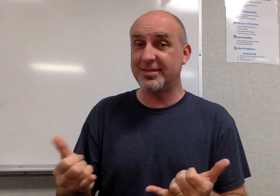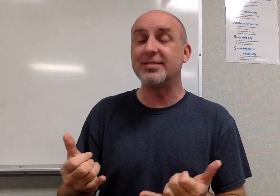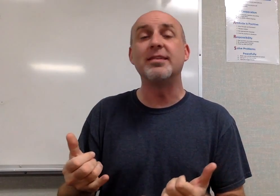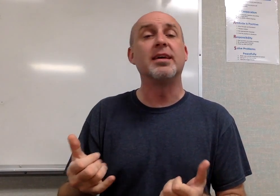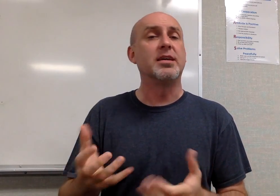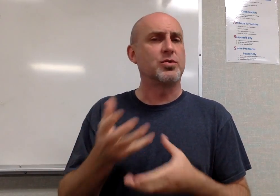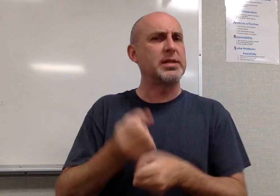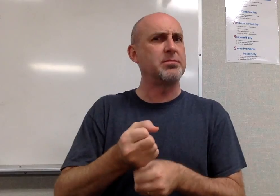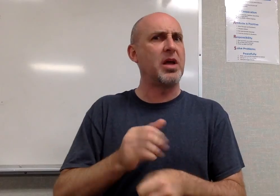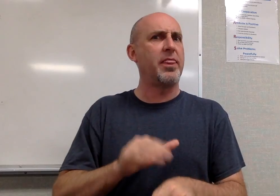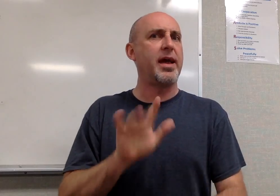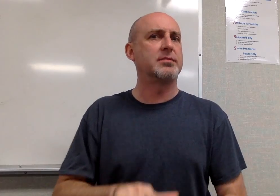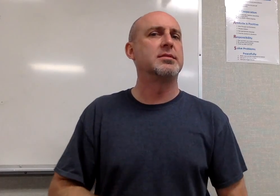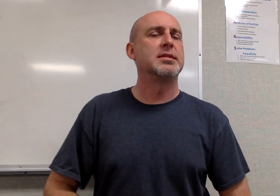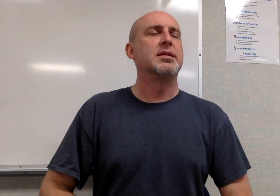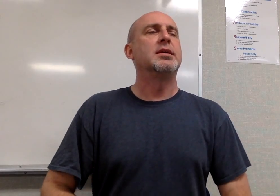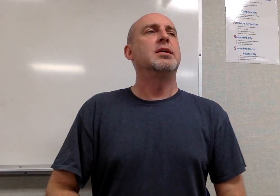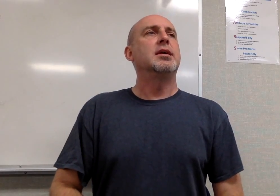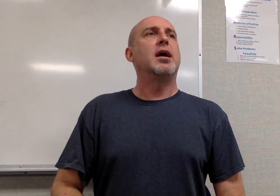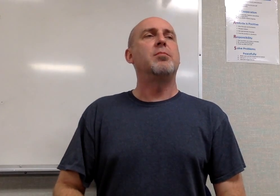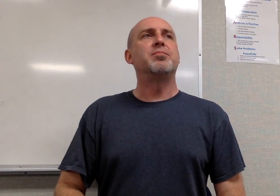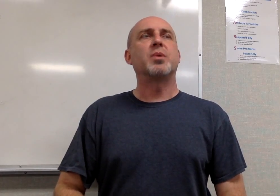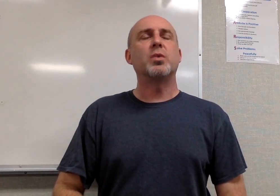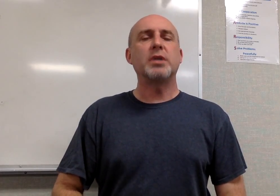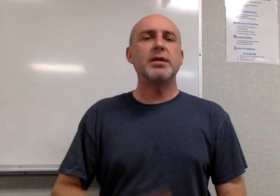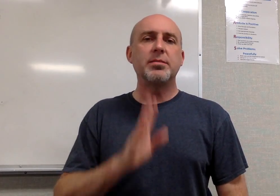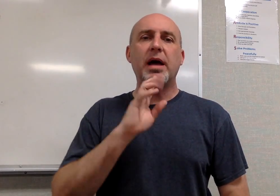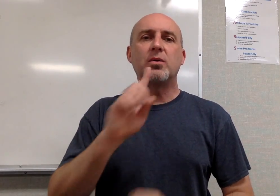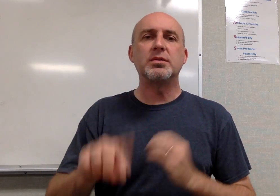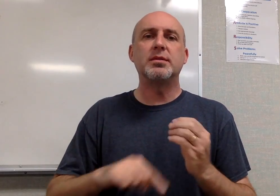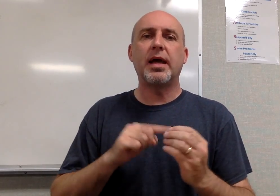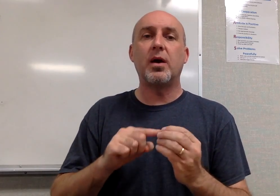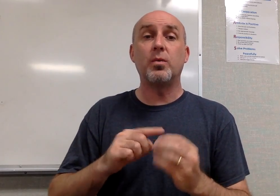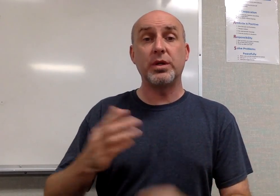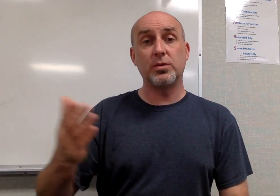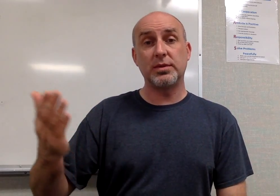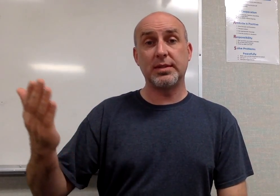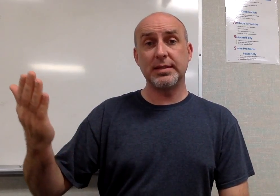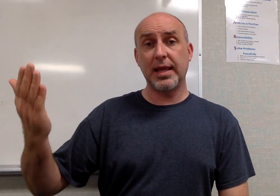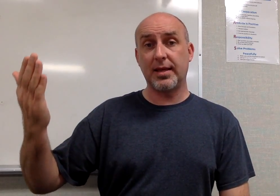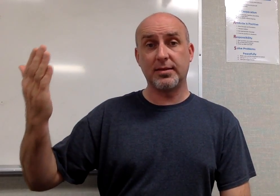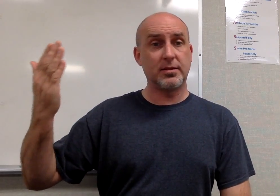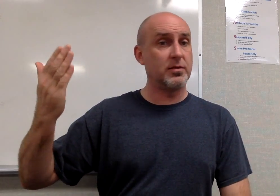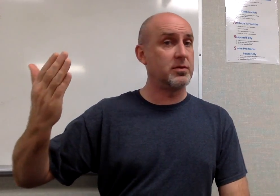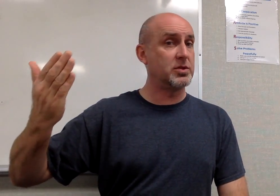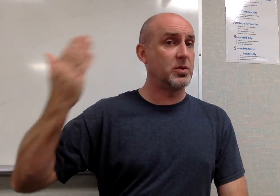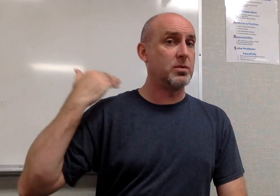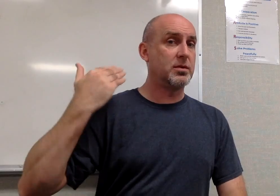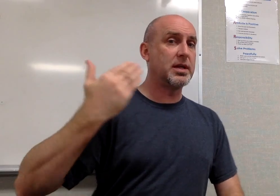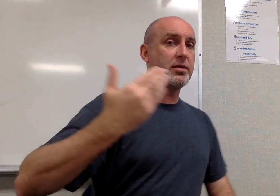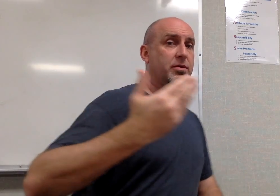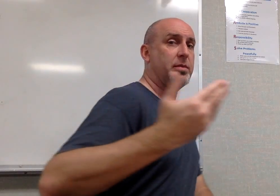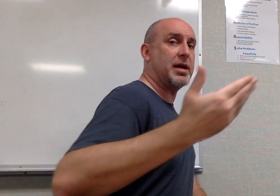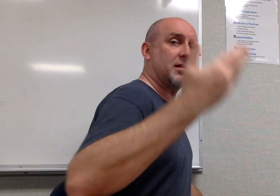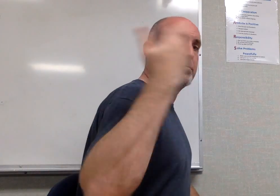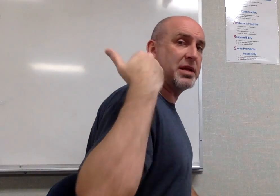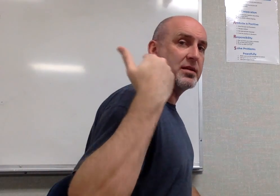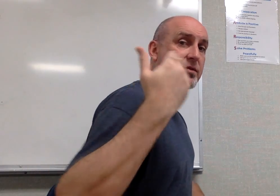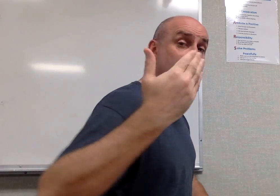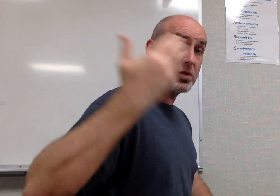can trust me on that. We talked about how we use this hand over the shoulder, kind of throw back and bend over your shoulder